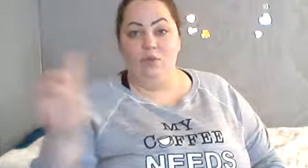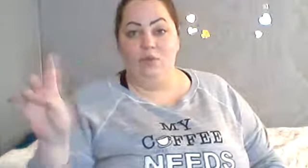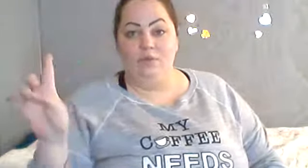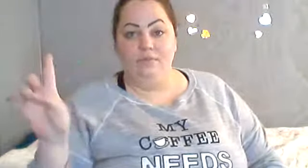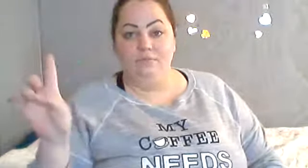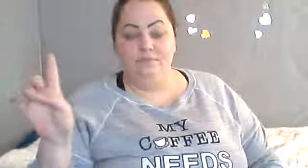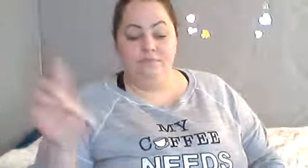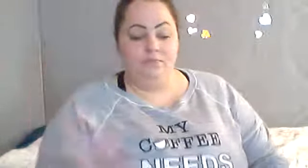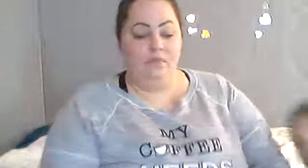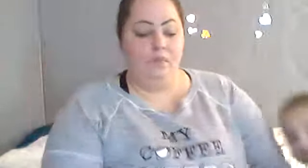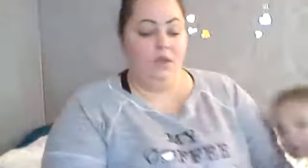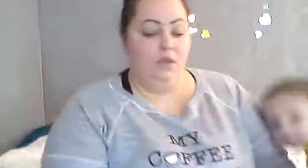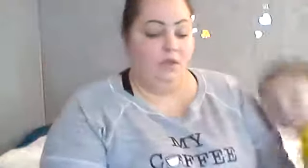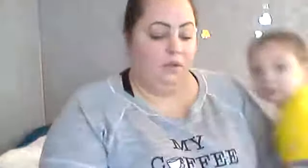911.